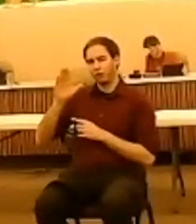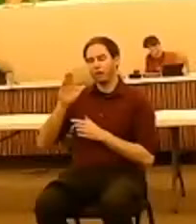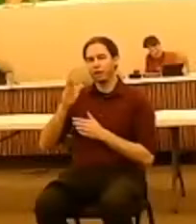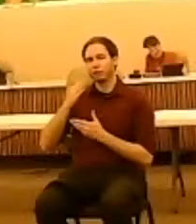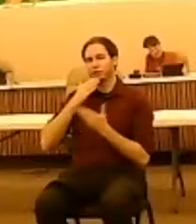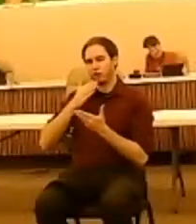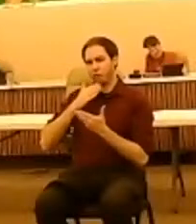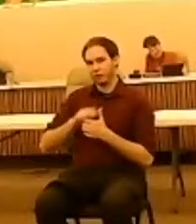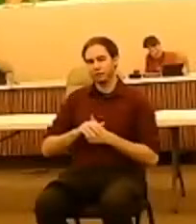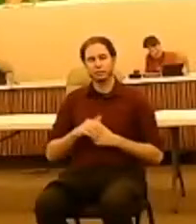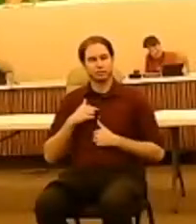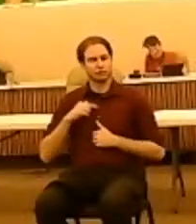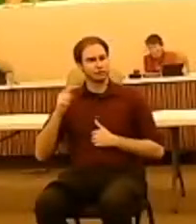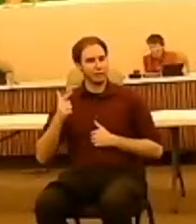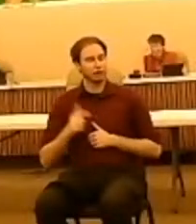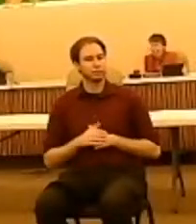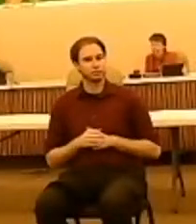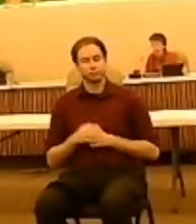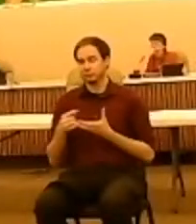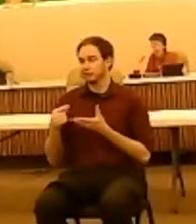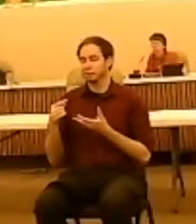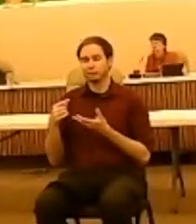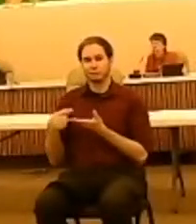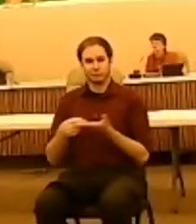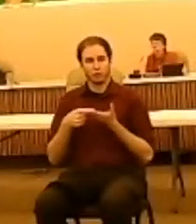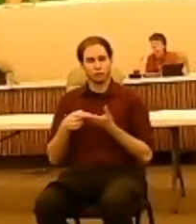Second. Discussion?